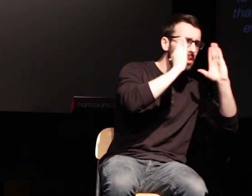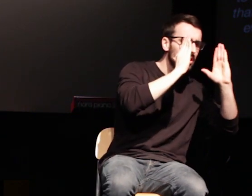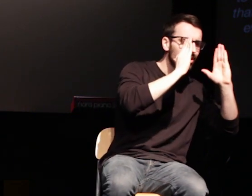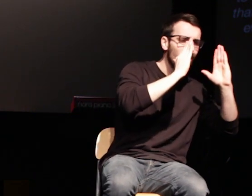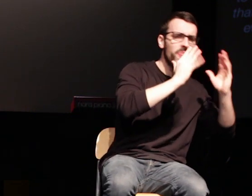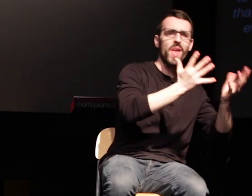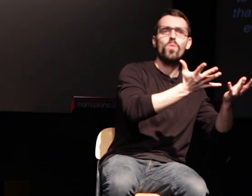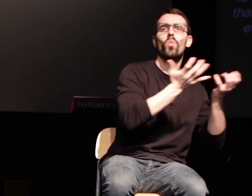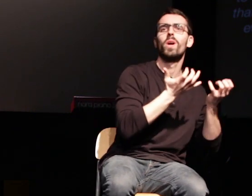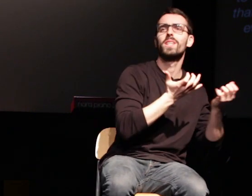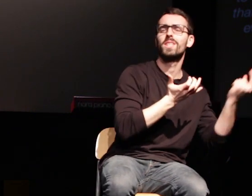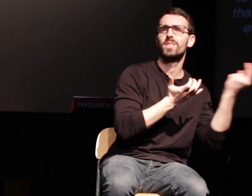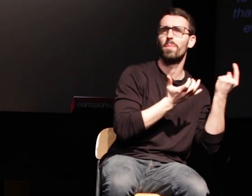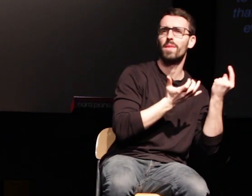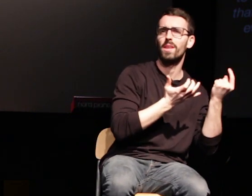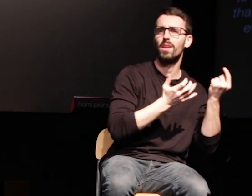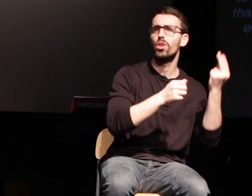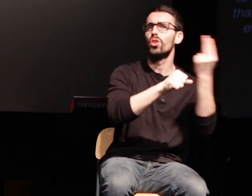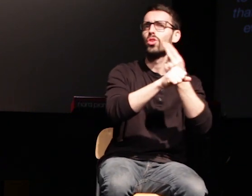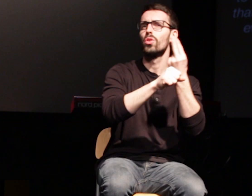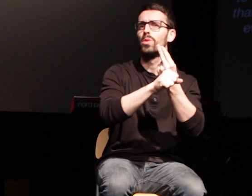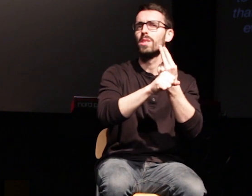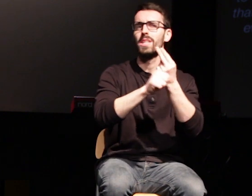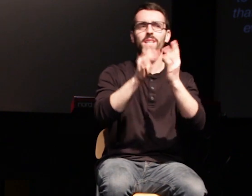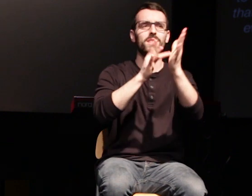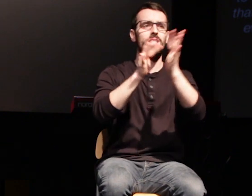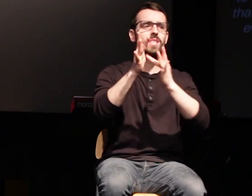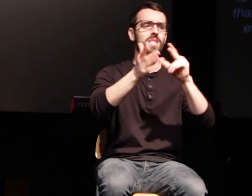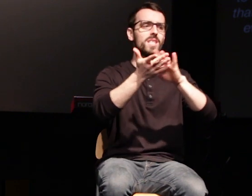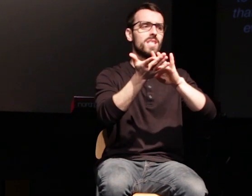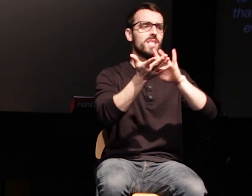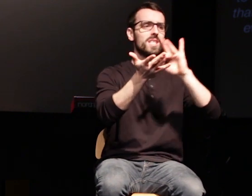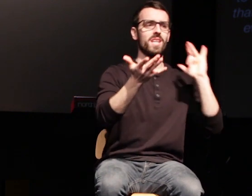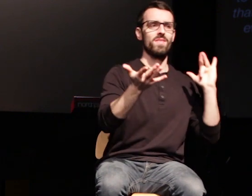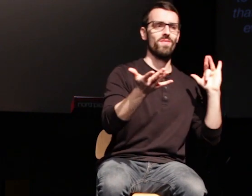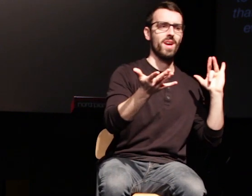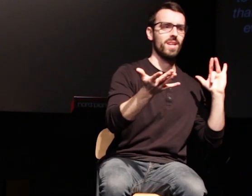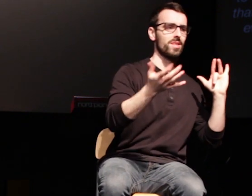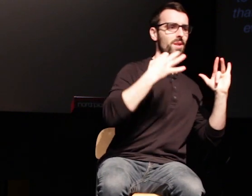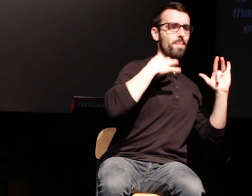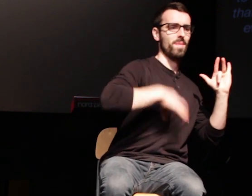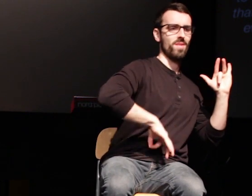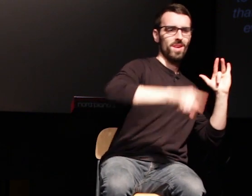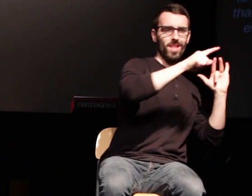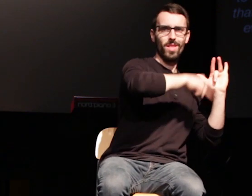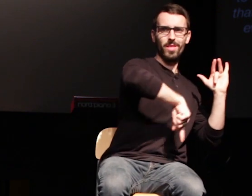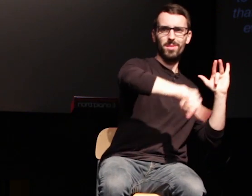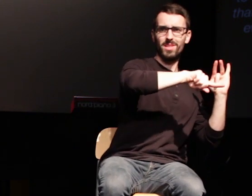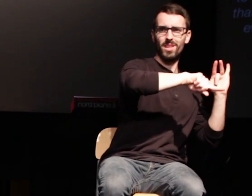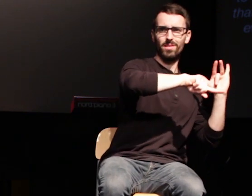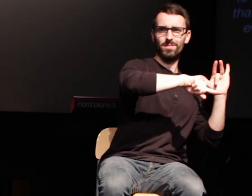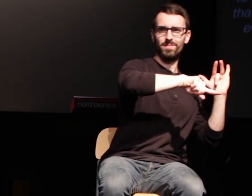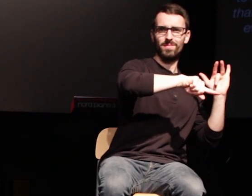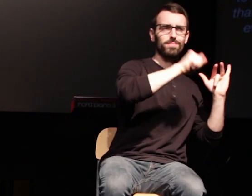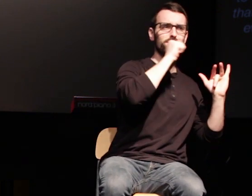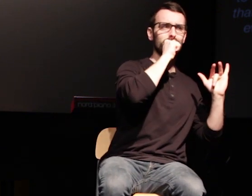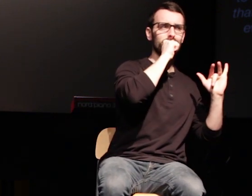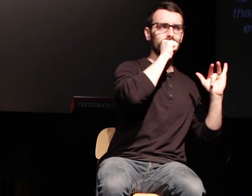are using Jesus as a means to their own, those who listen for themselves, Jesus says the secret stays